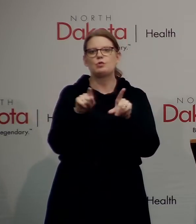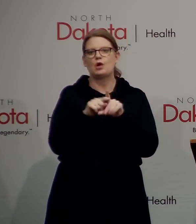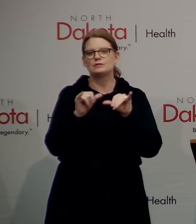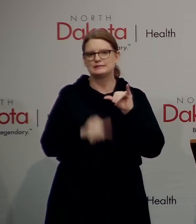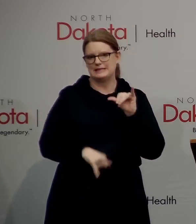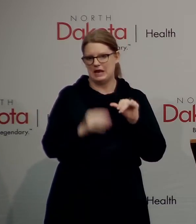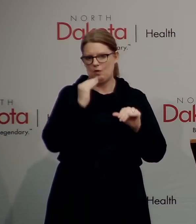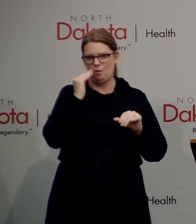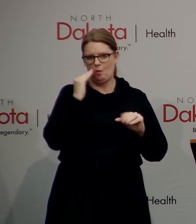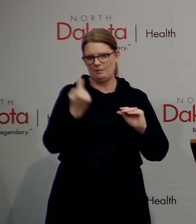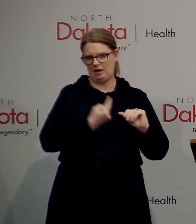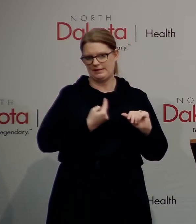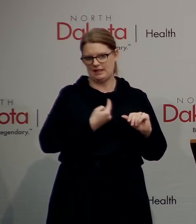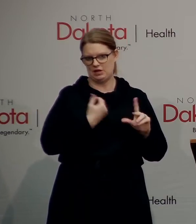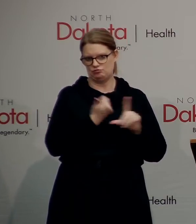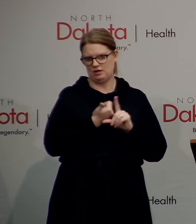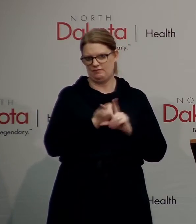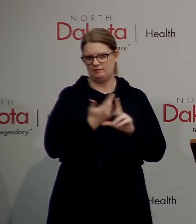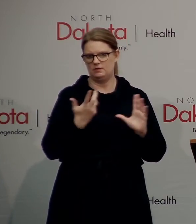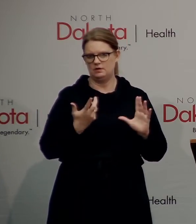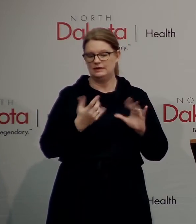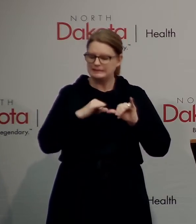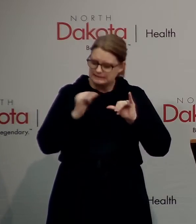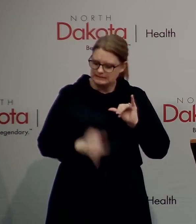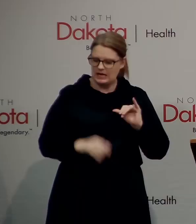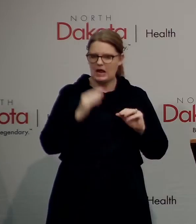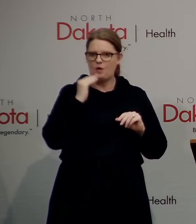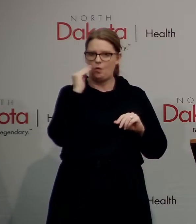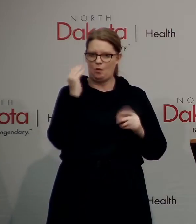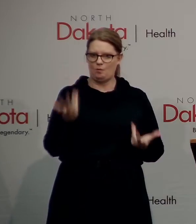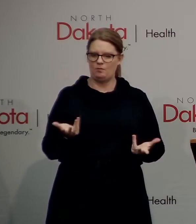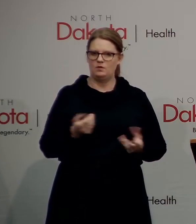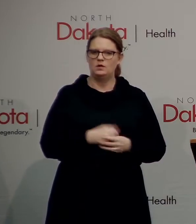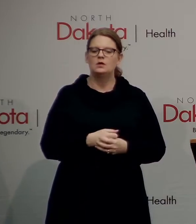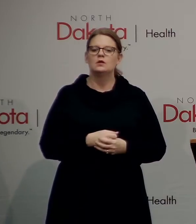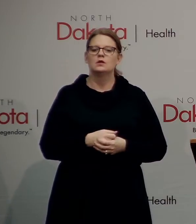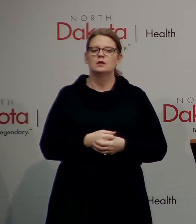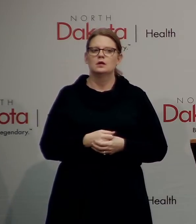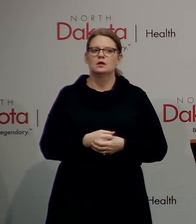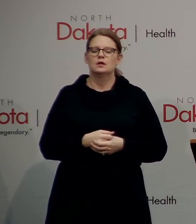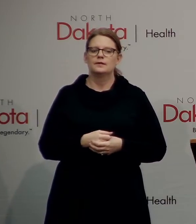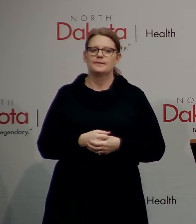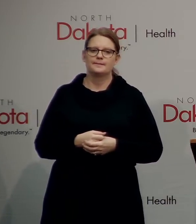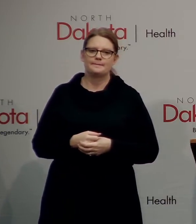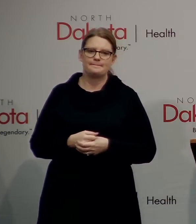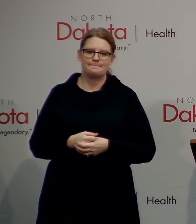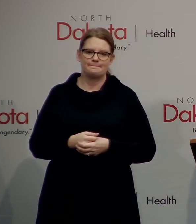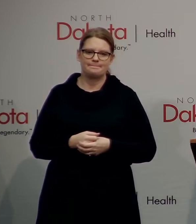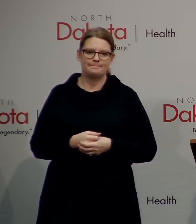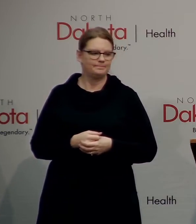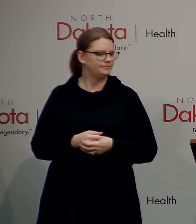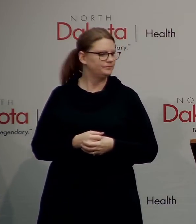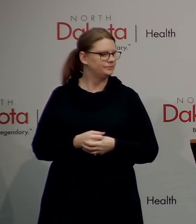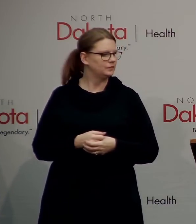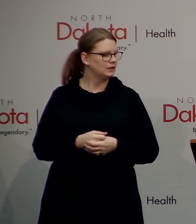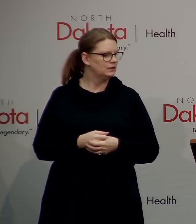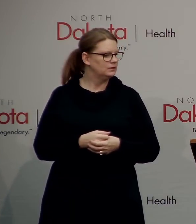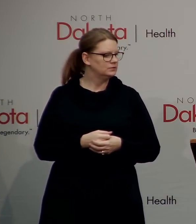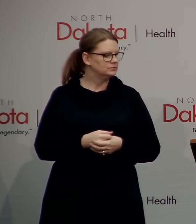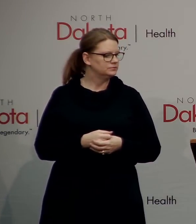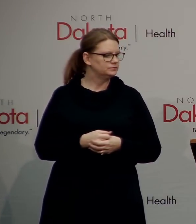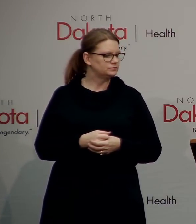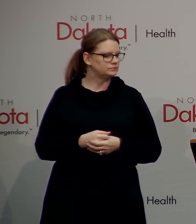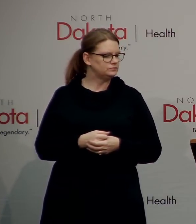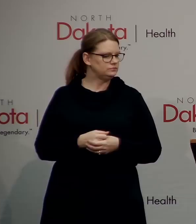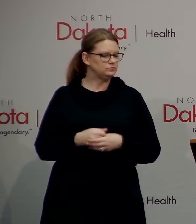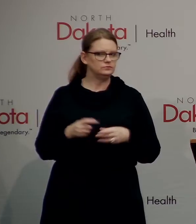and self-isolate. So again, that's one of the strong ways to do that. We are also have to